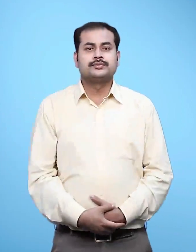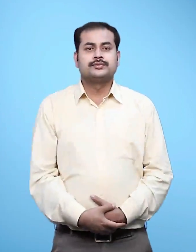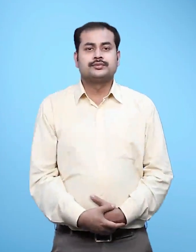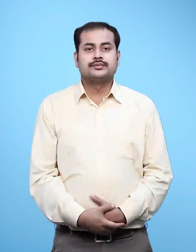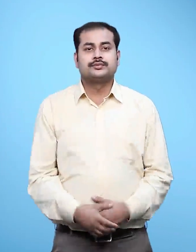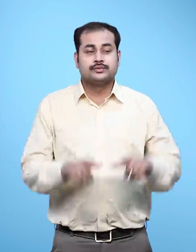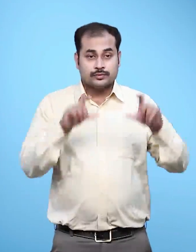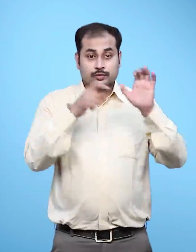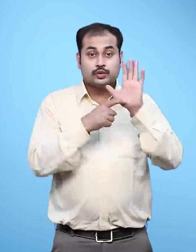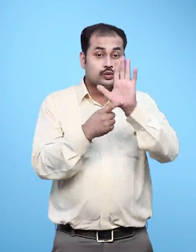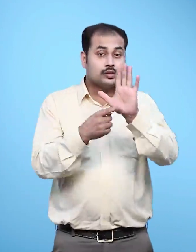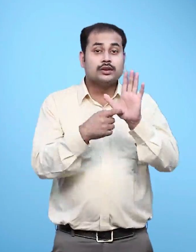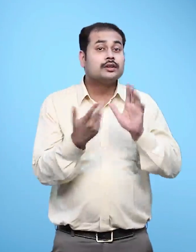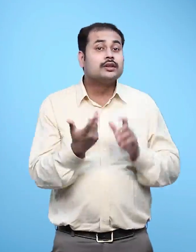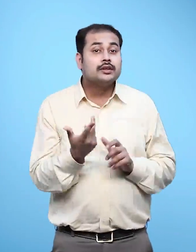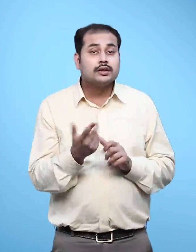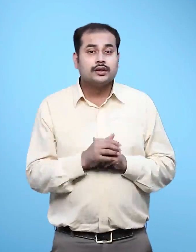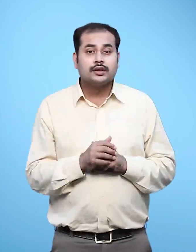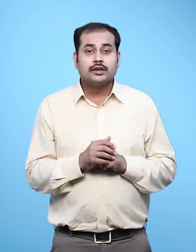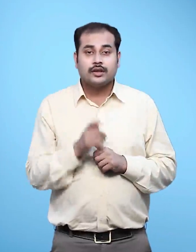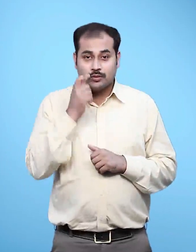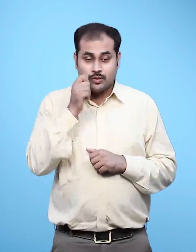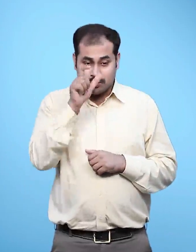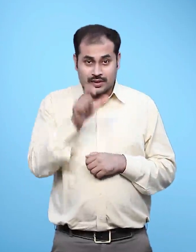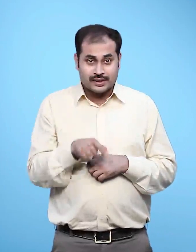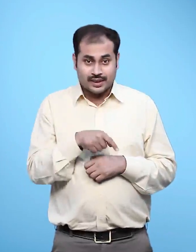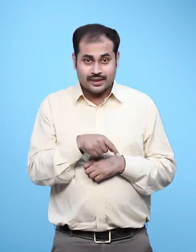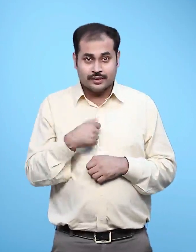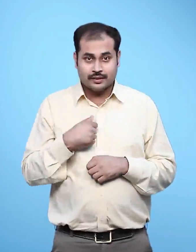Picture shows a boy squeezing lemon in water.